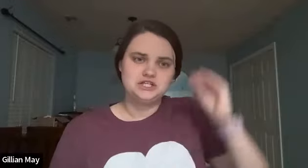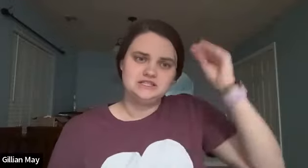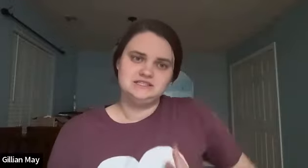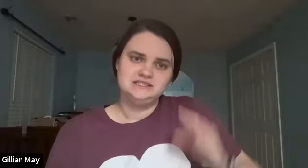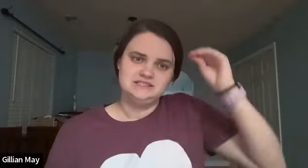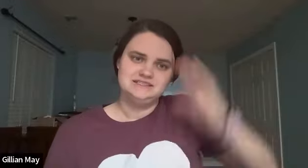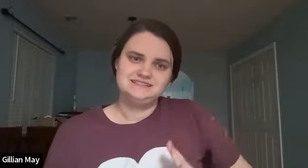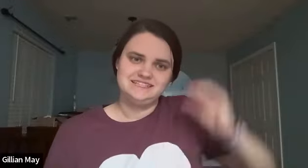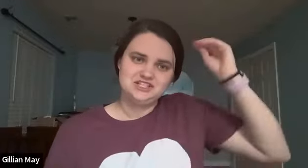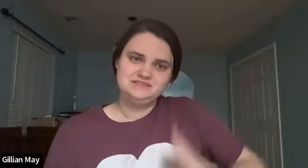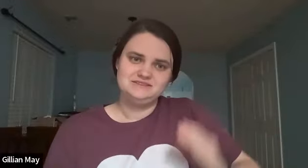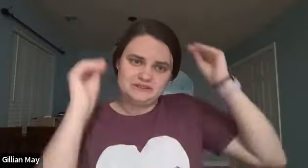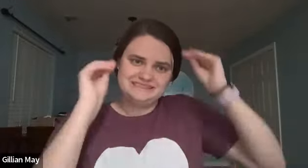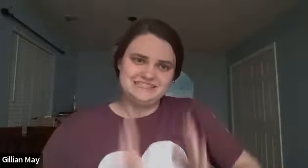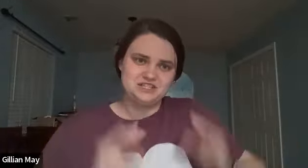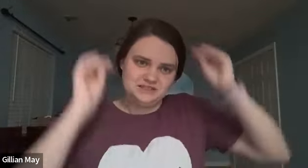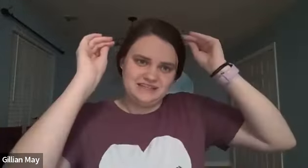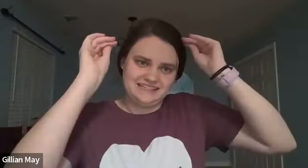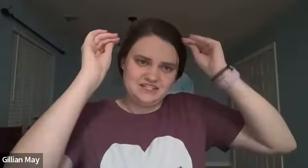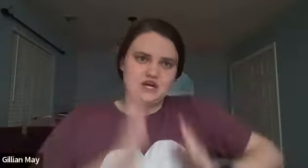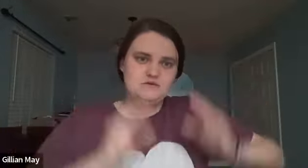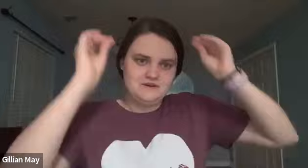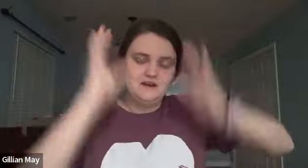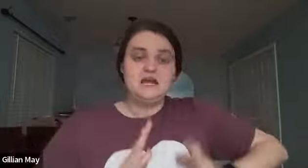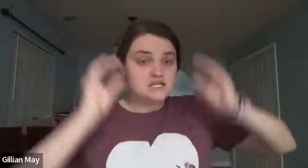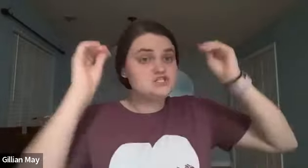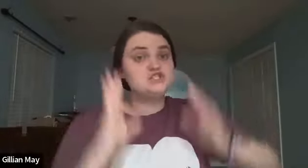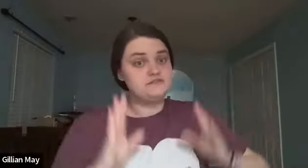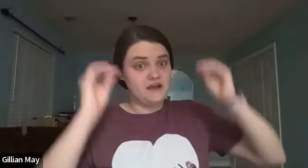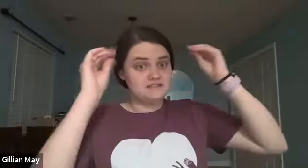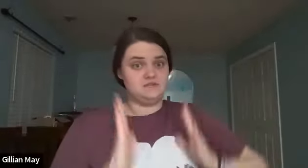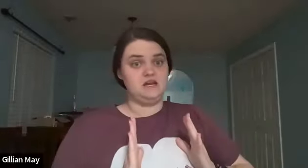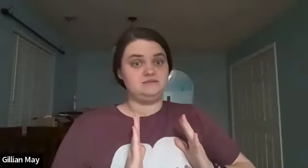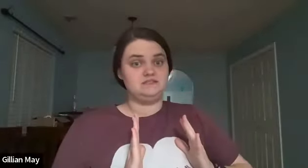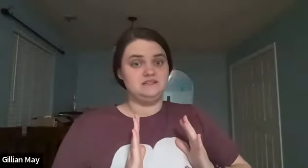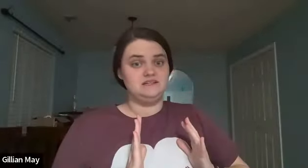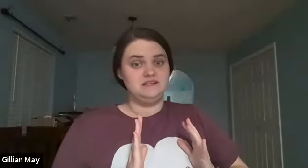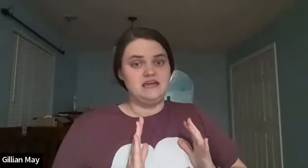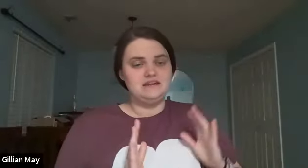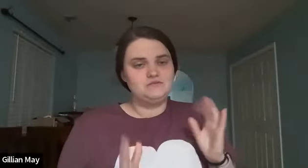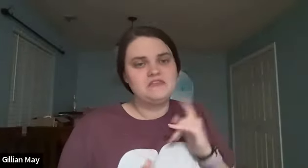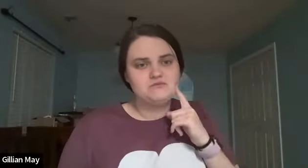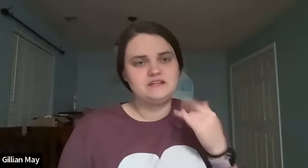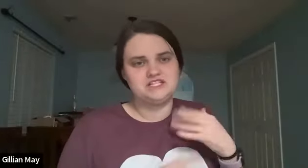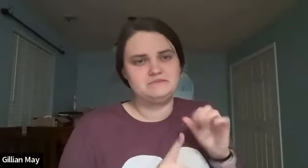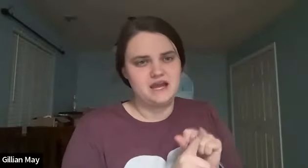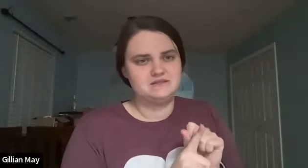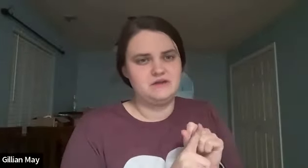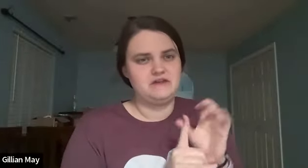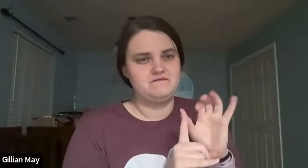teacher, or teacher. Like it's so fast sometimes. And I think it really just impacts about the